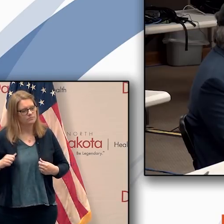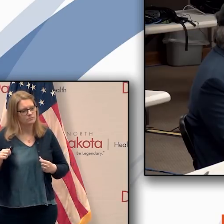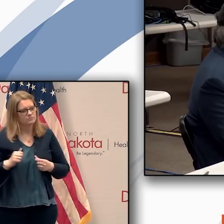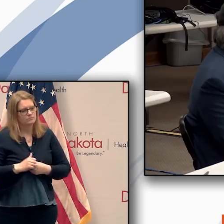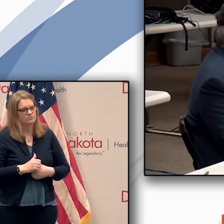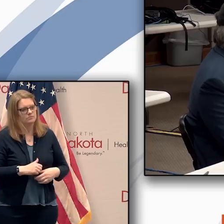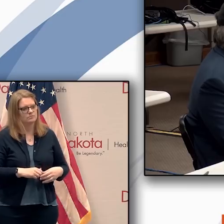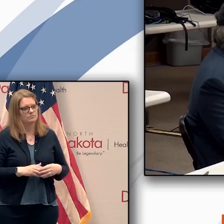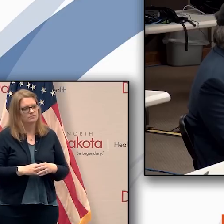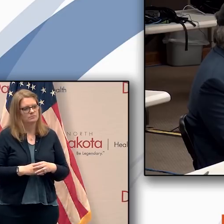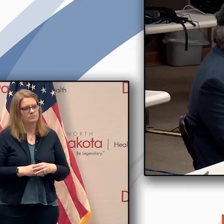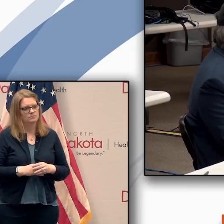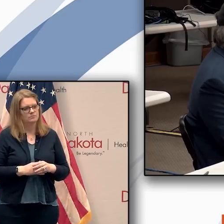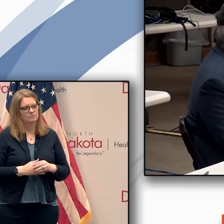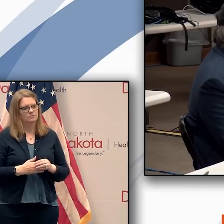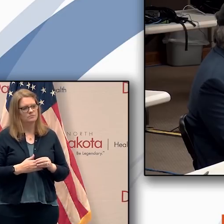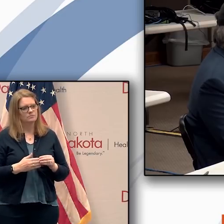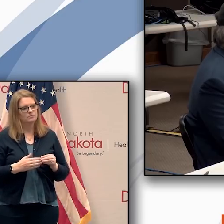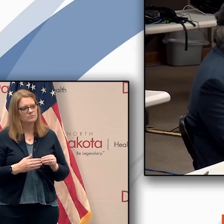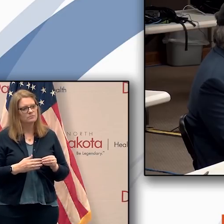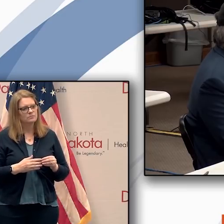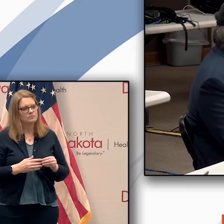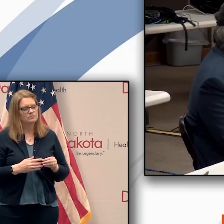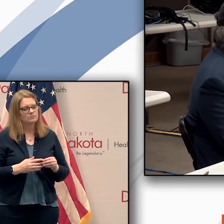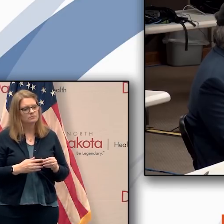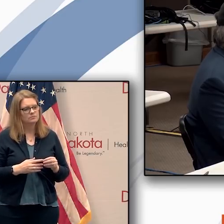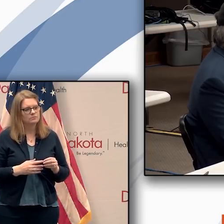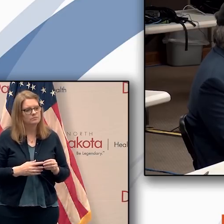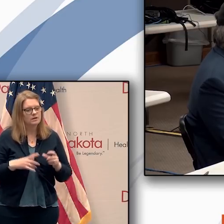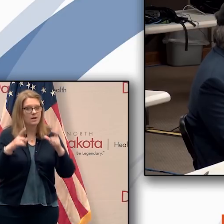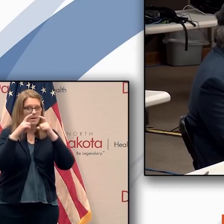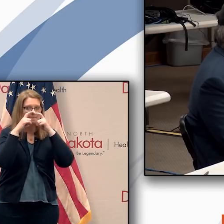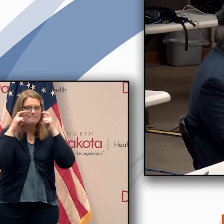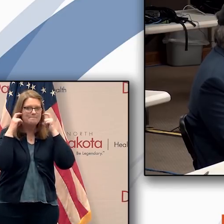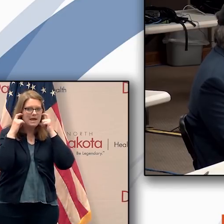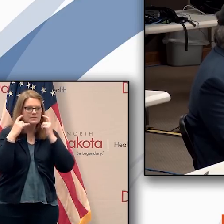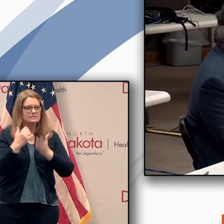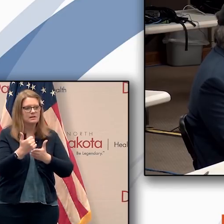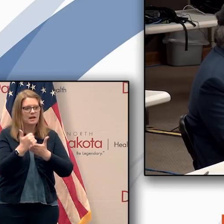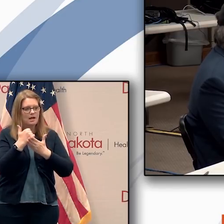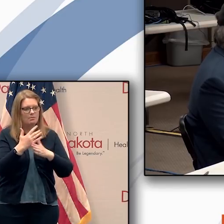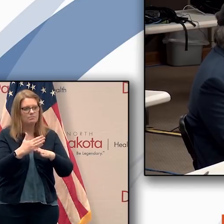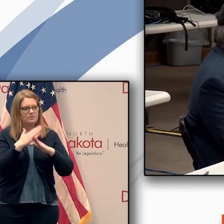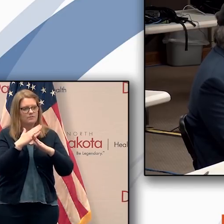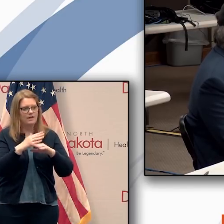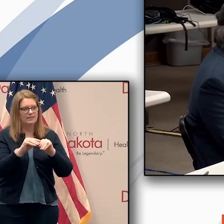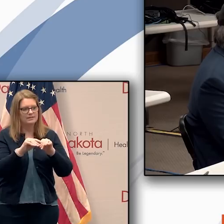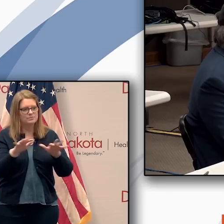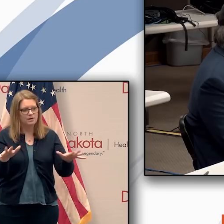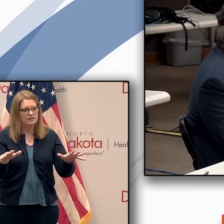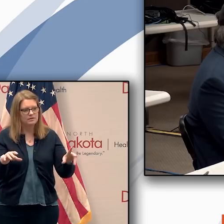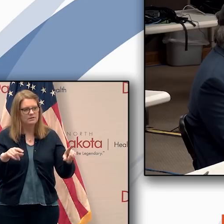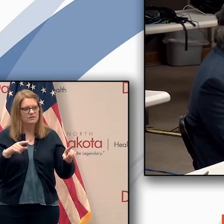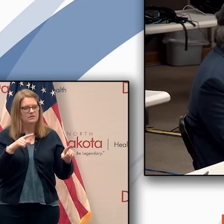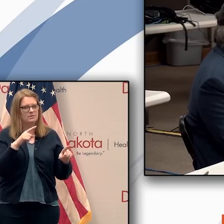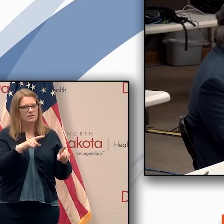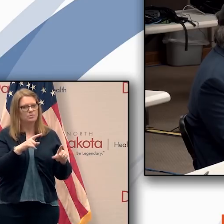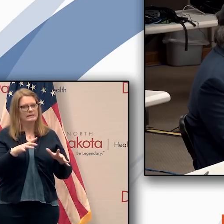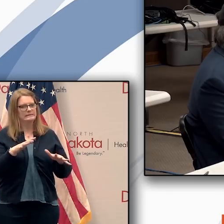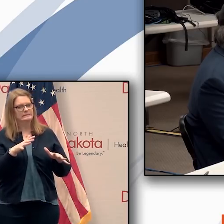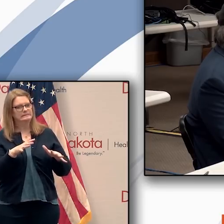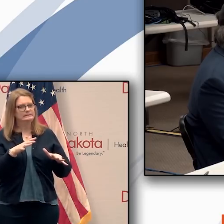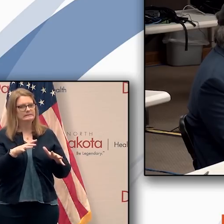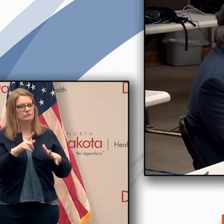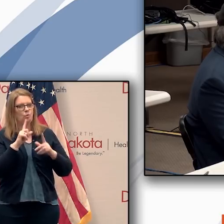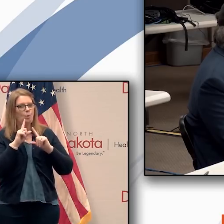now that masks help prevent the spread, but you've resisted ordering North Dakotans to